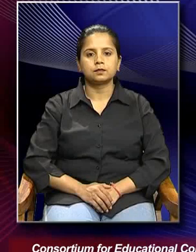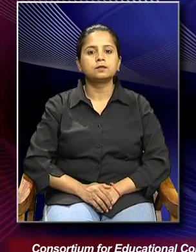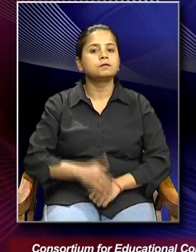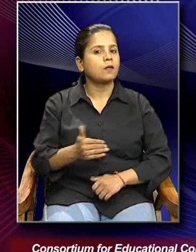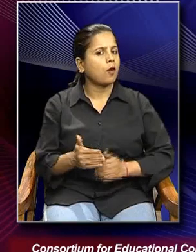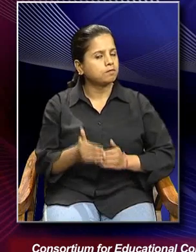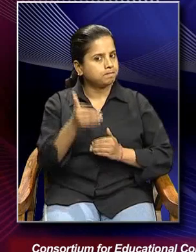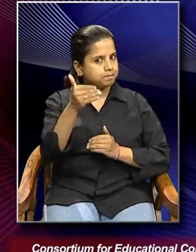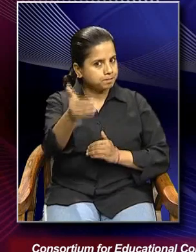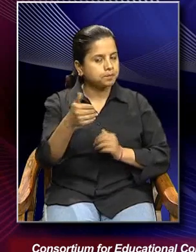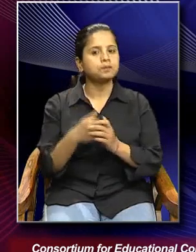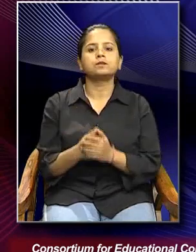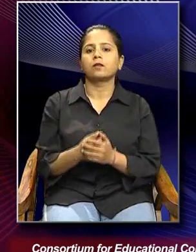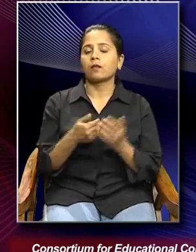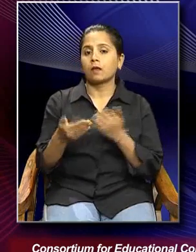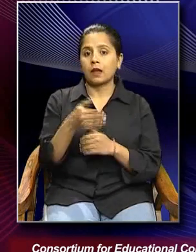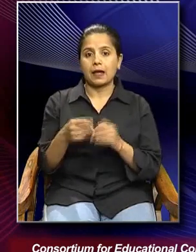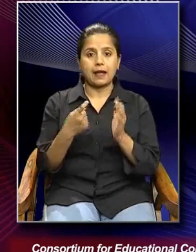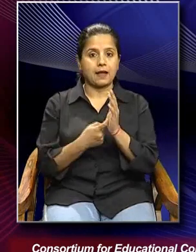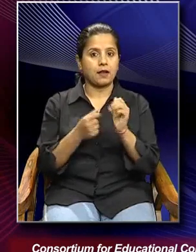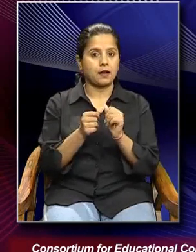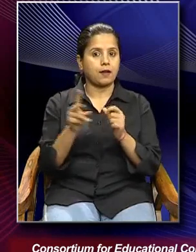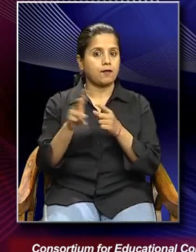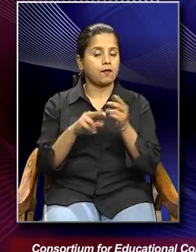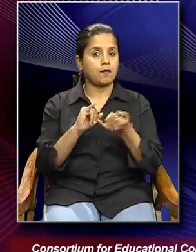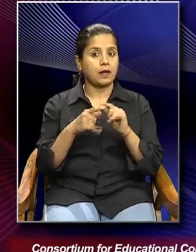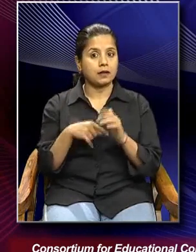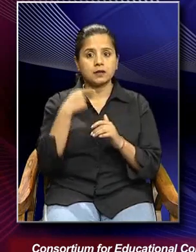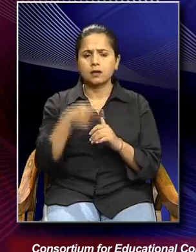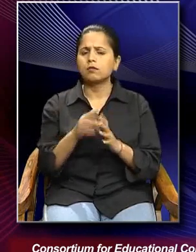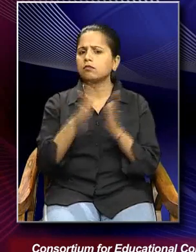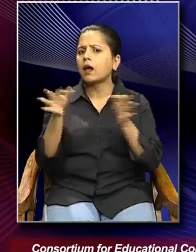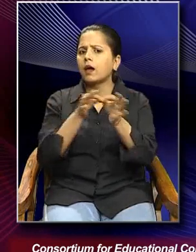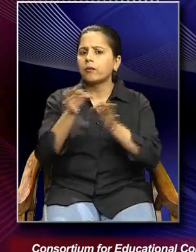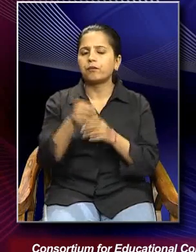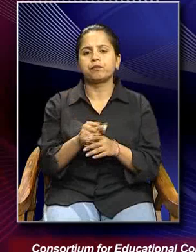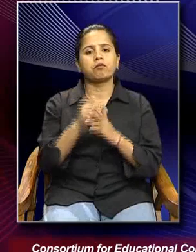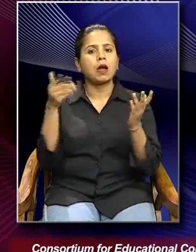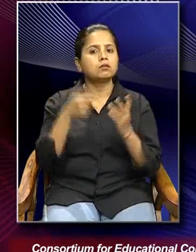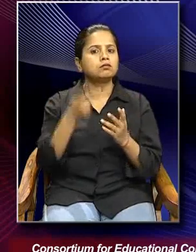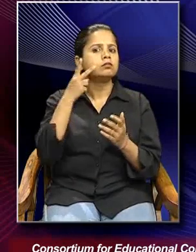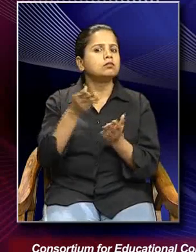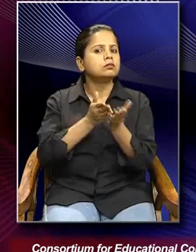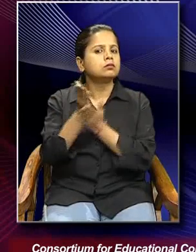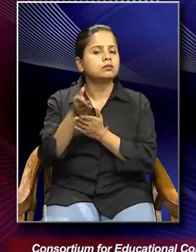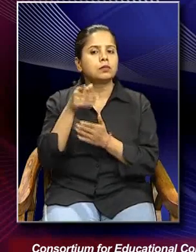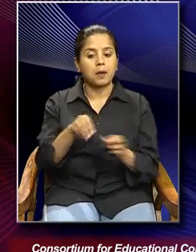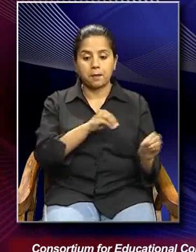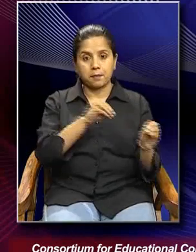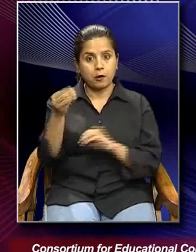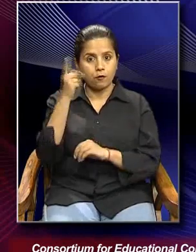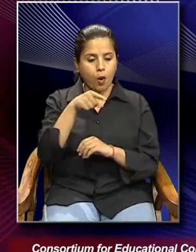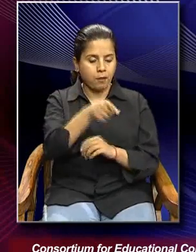Moving forward, Revenstein further stated that the major direction of migration is from the